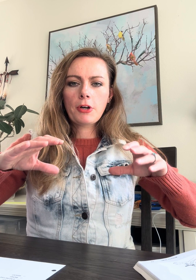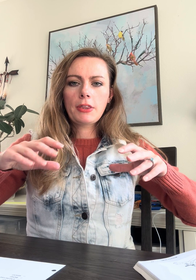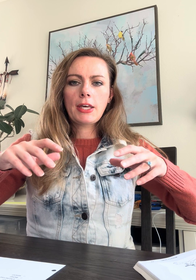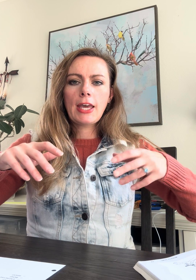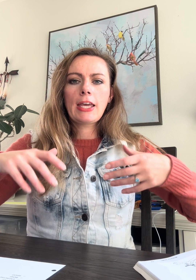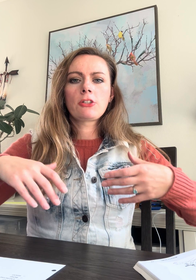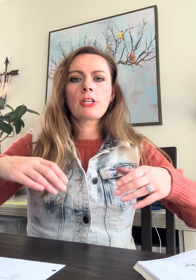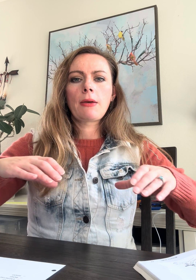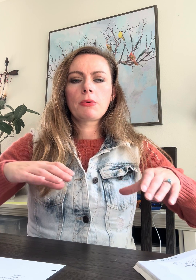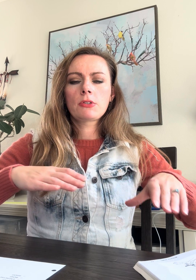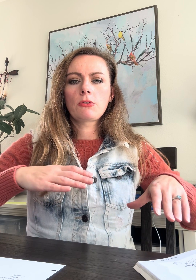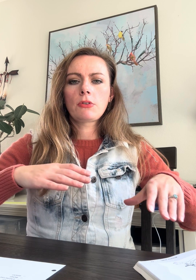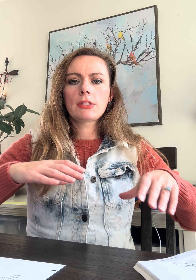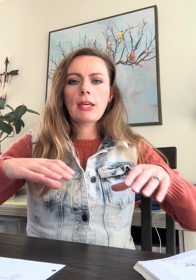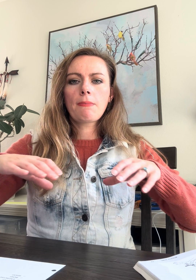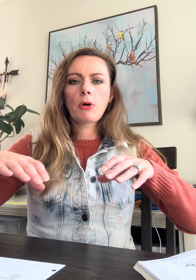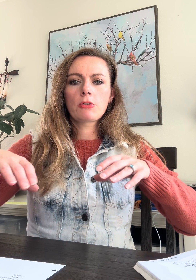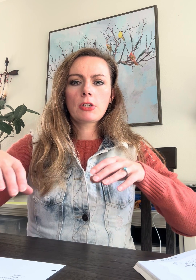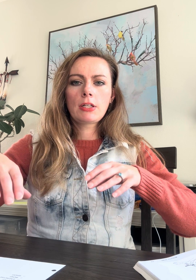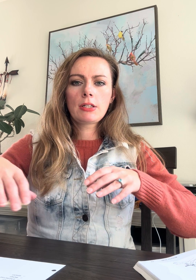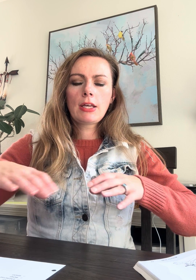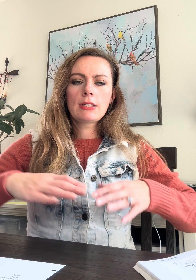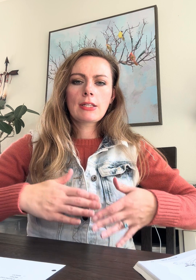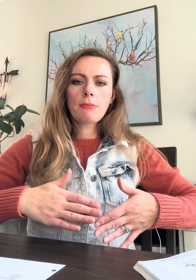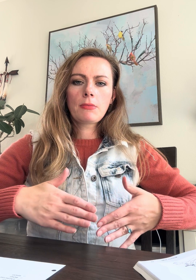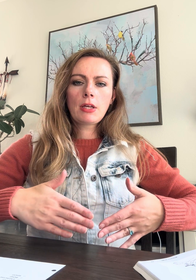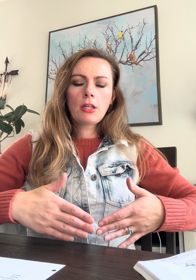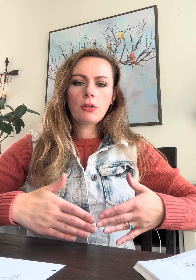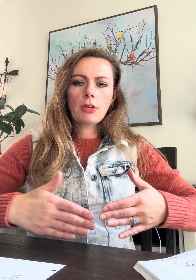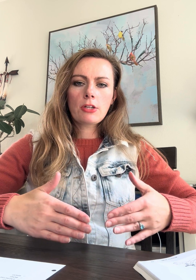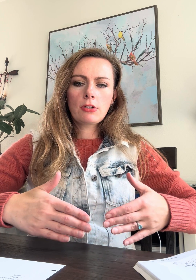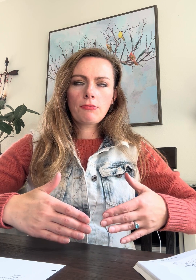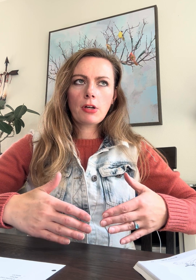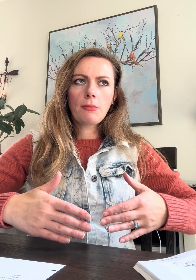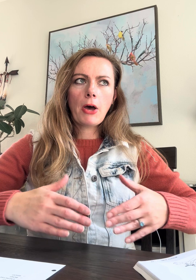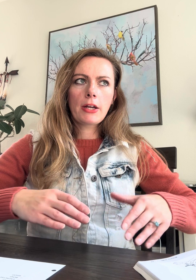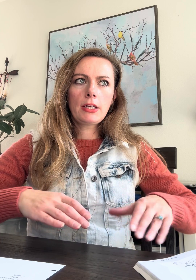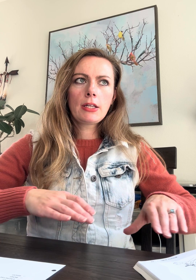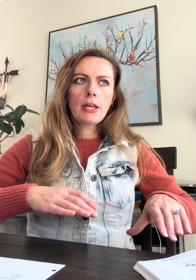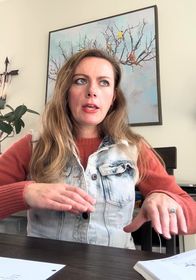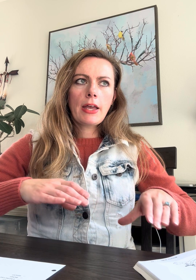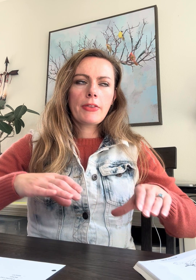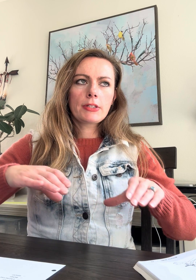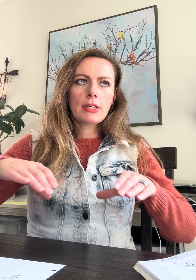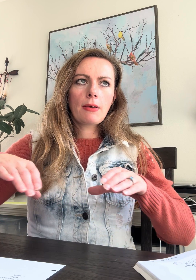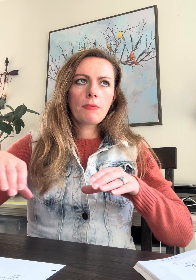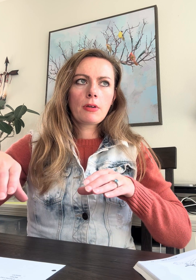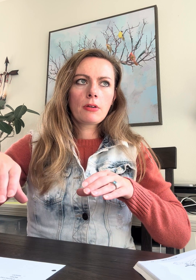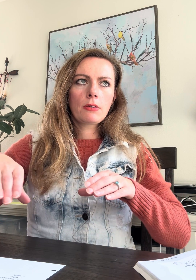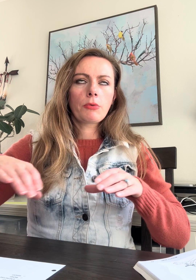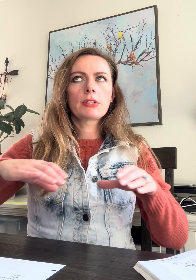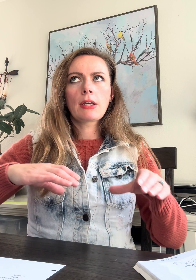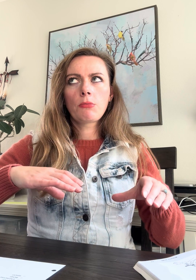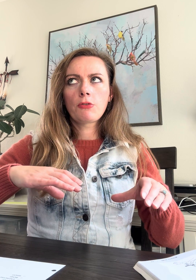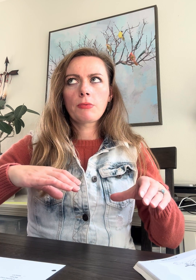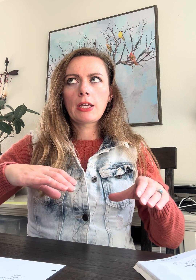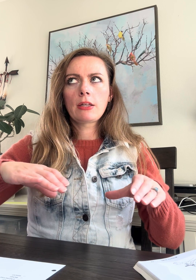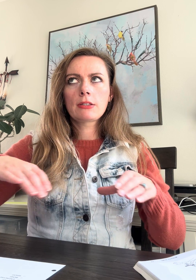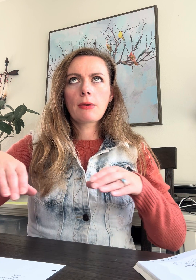the hand shape. So do the same motion, same location in front of the body, and the same movement, same